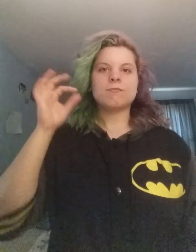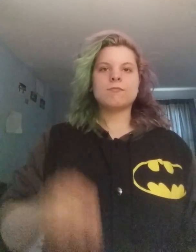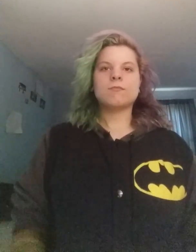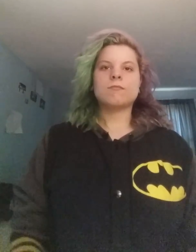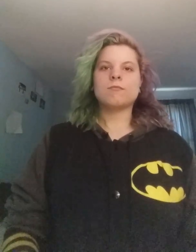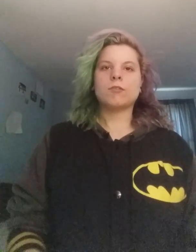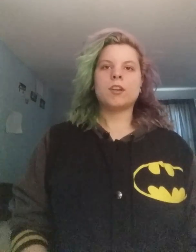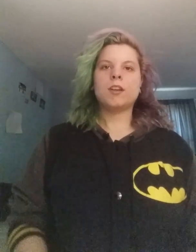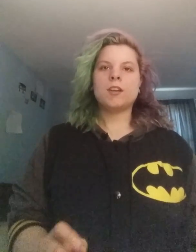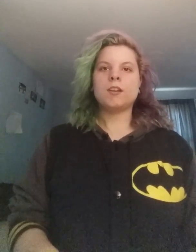and